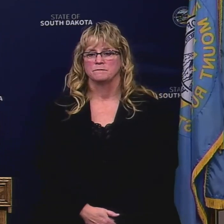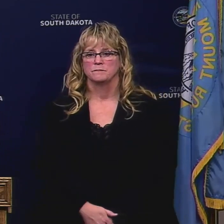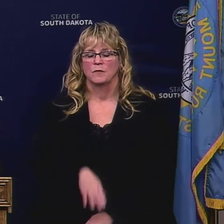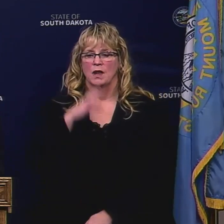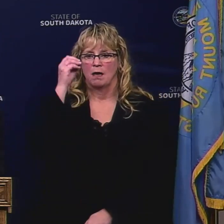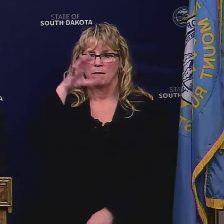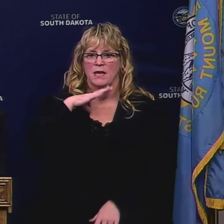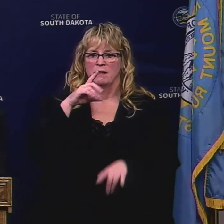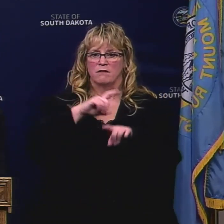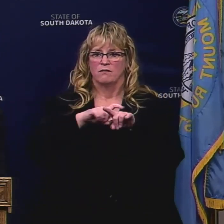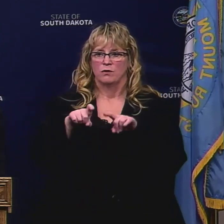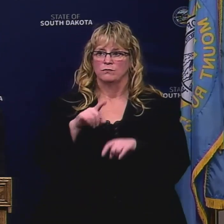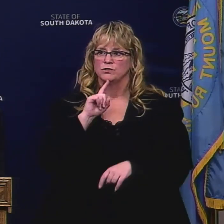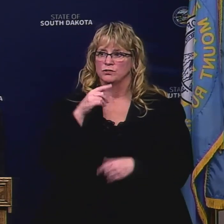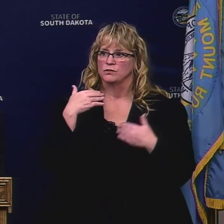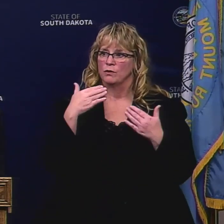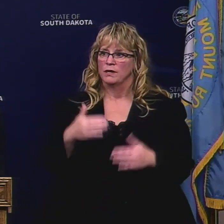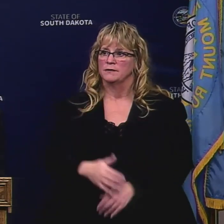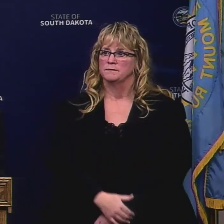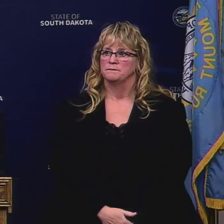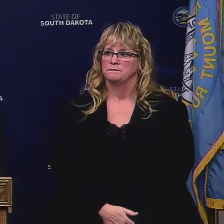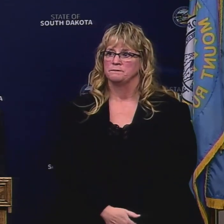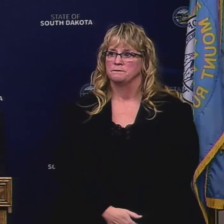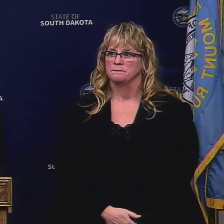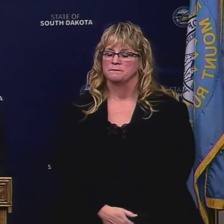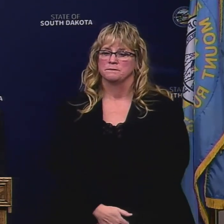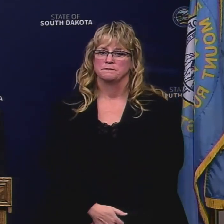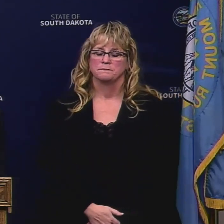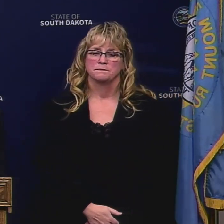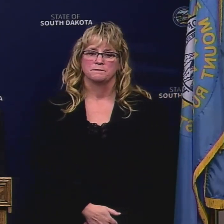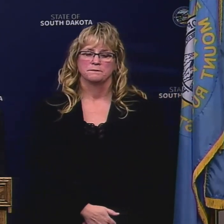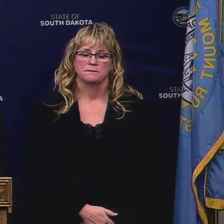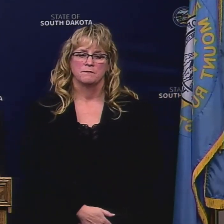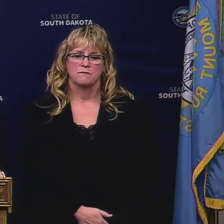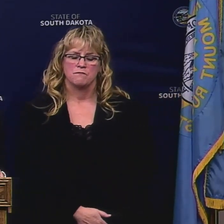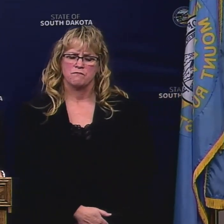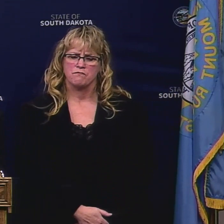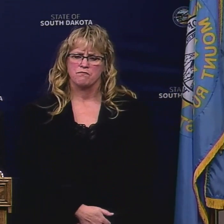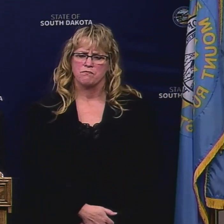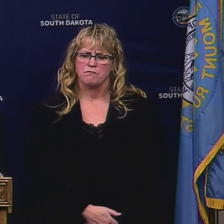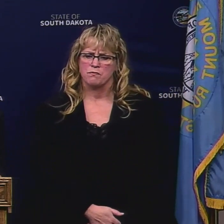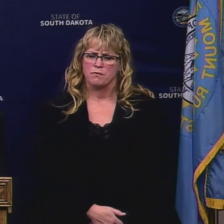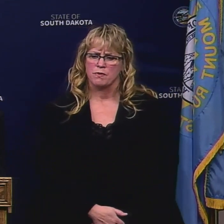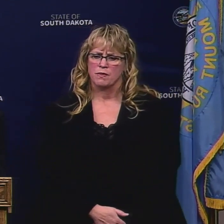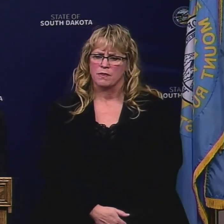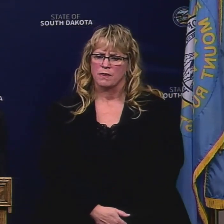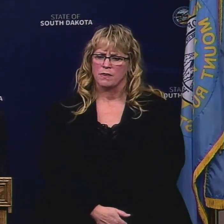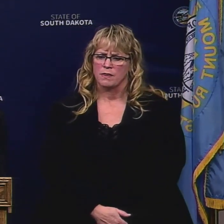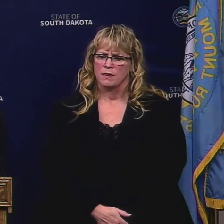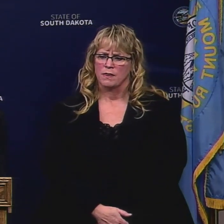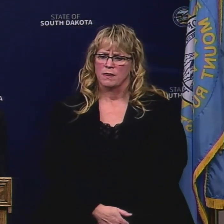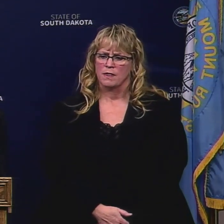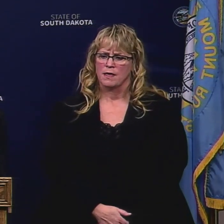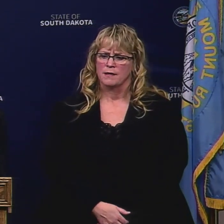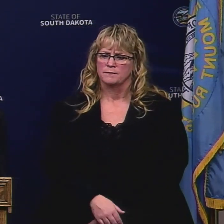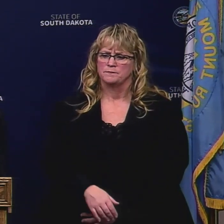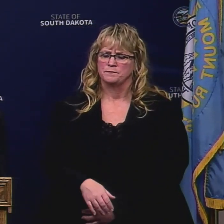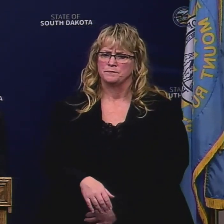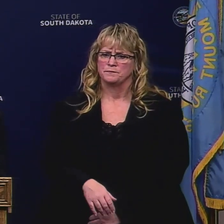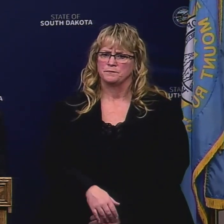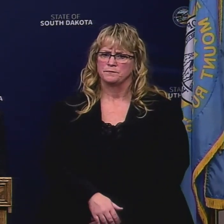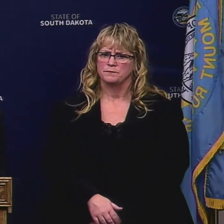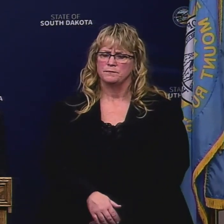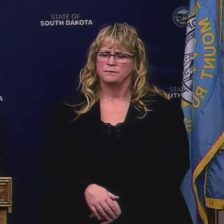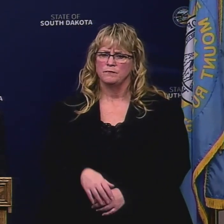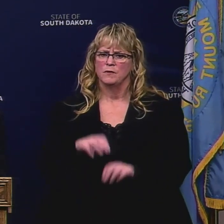Lee Strubinger, SCPB. Sure, go ahead, Lee. Thank you, Governor. I was just wondering if you could comment real quick about the